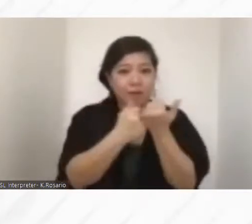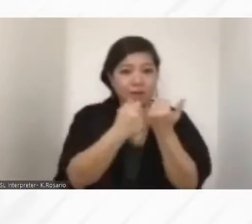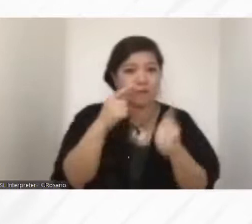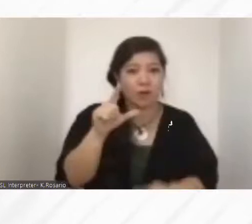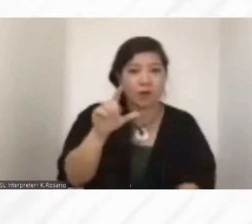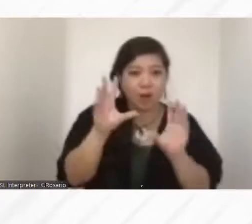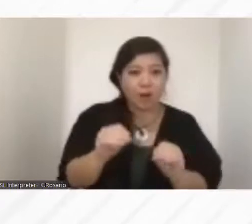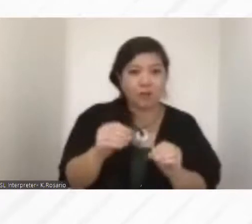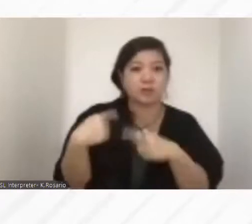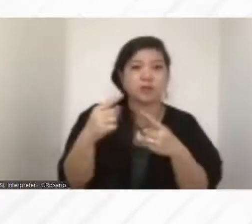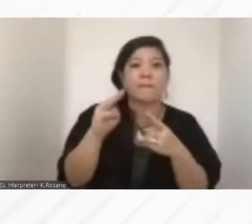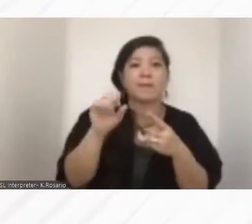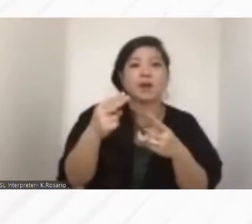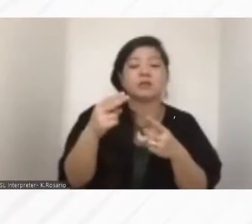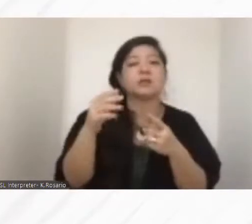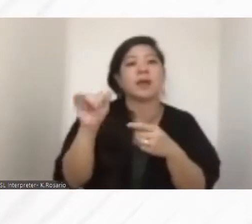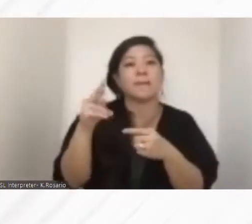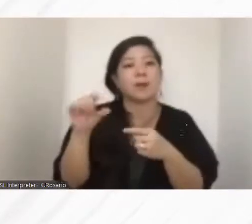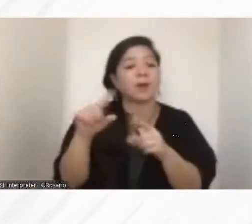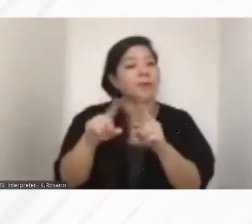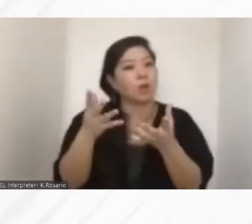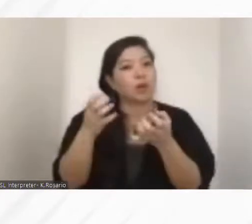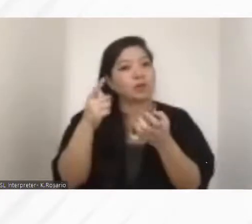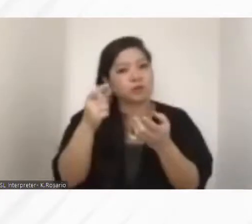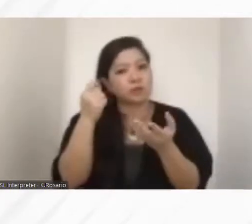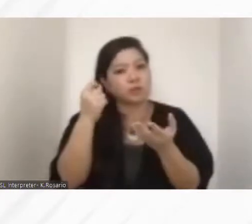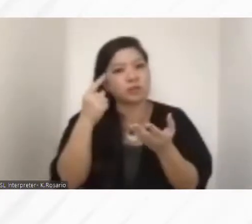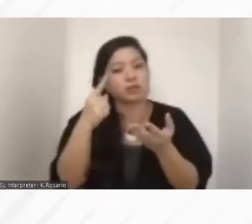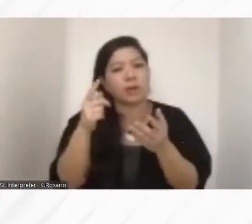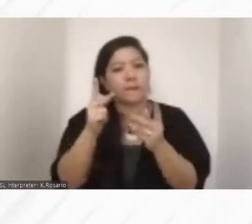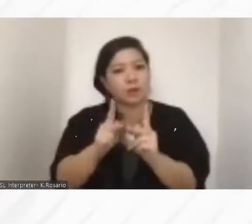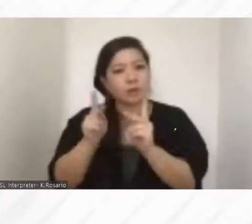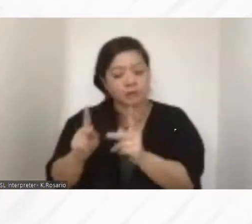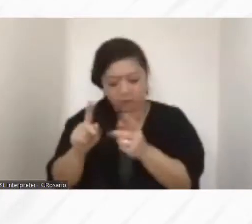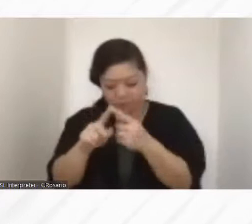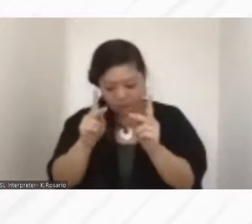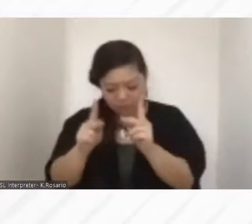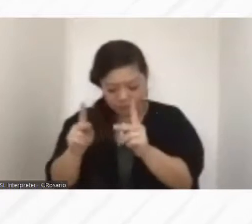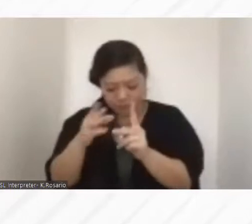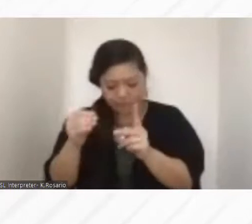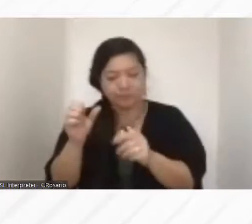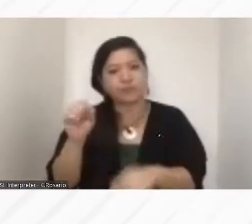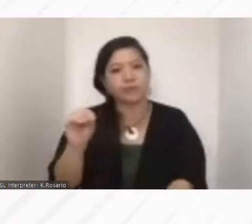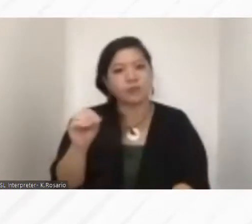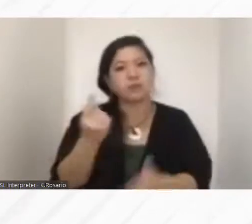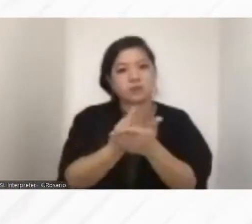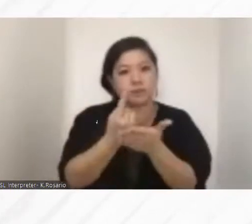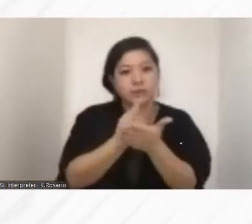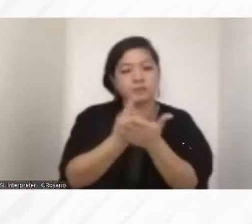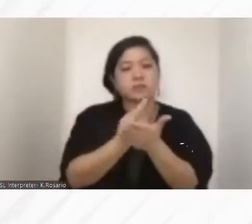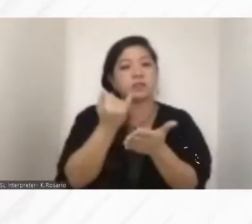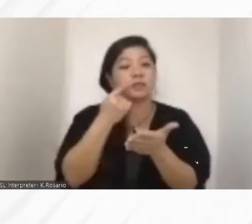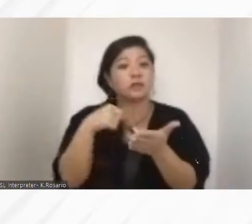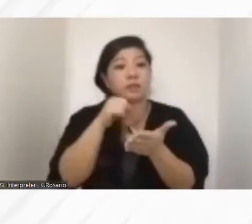March or April, but I want you to understand this virus spreads person to person. And so sometimes if we aren't